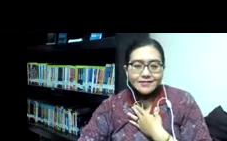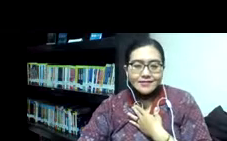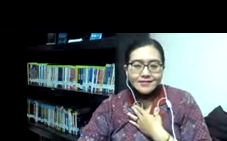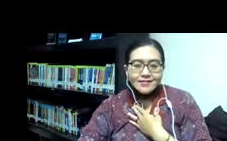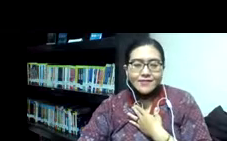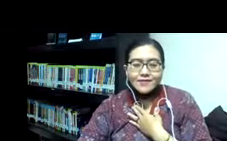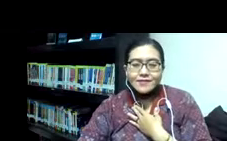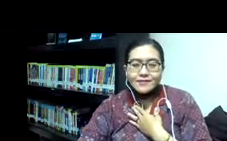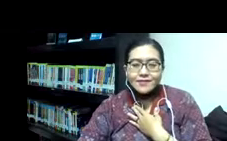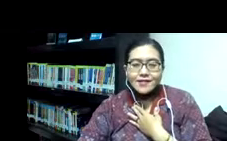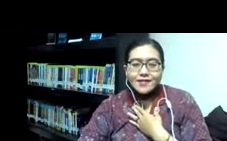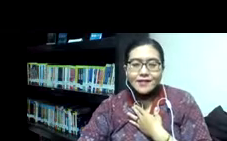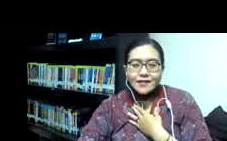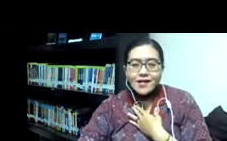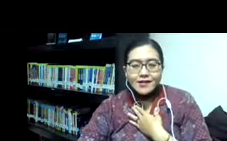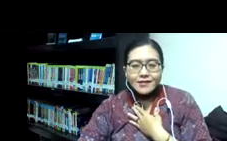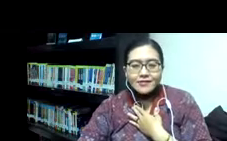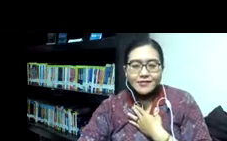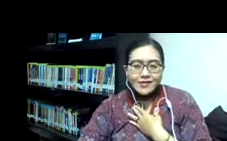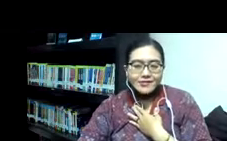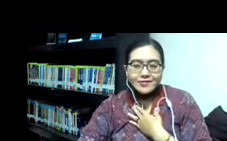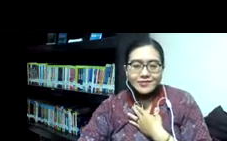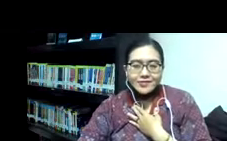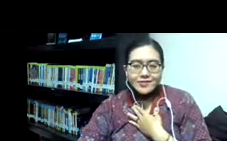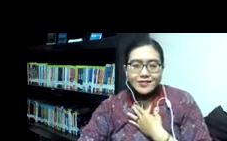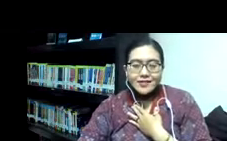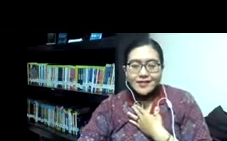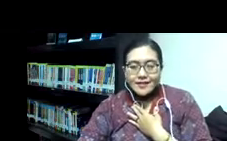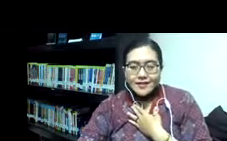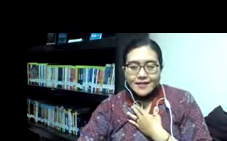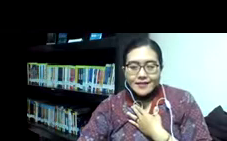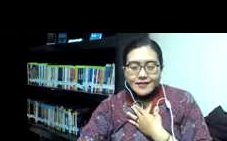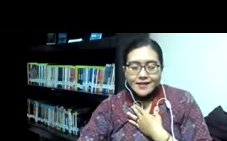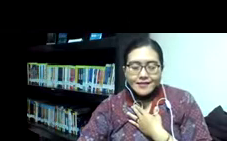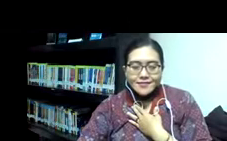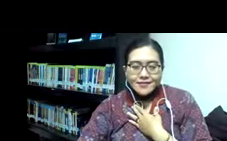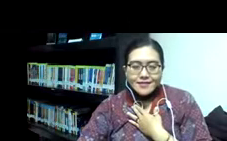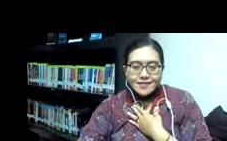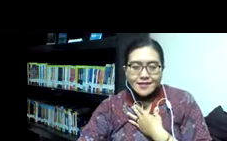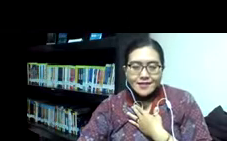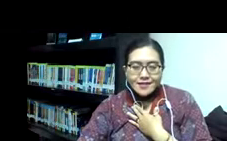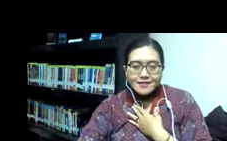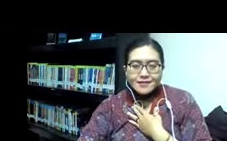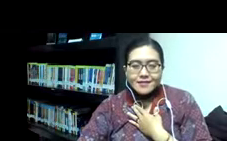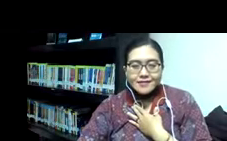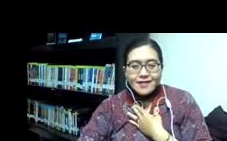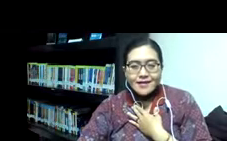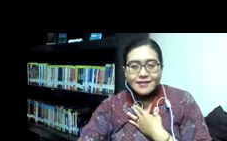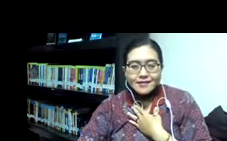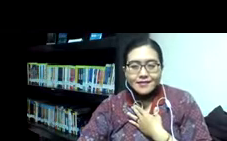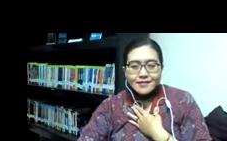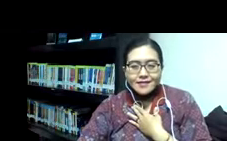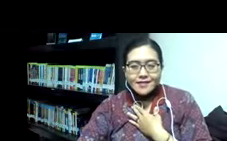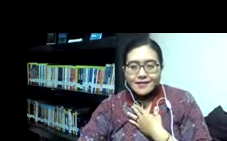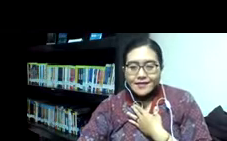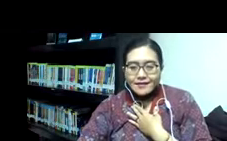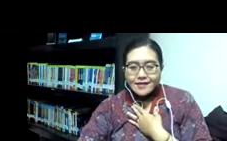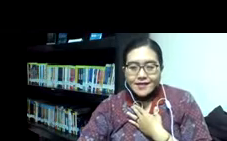grain rice or unhulled rice. As we see, the